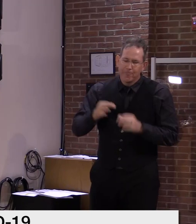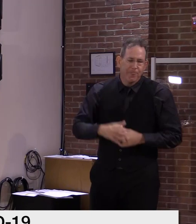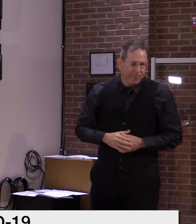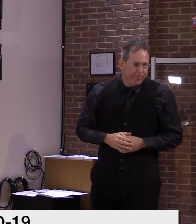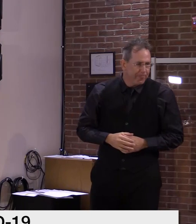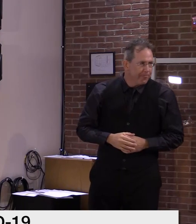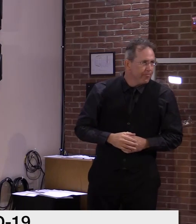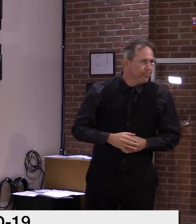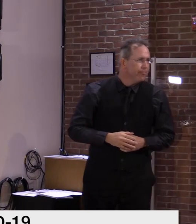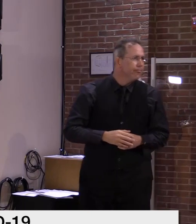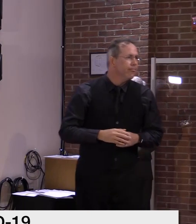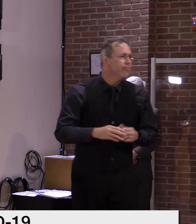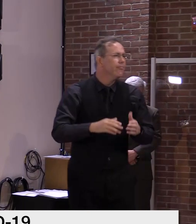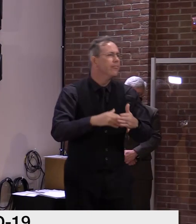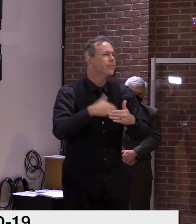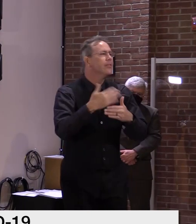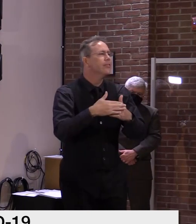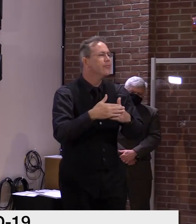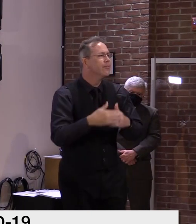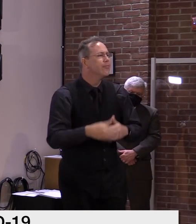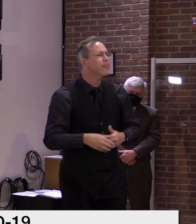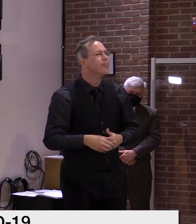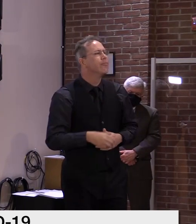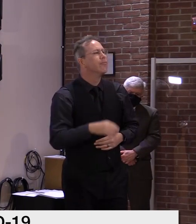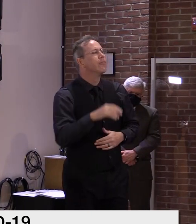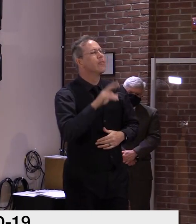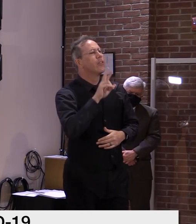Aaron Patanko, Vermont Digger.